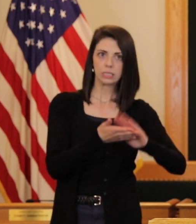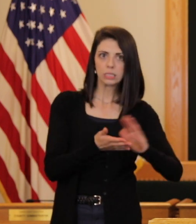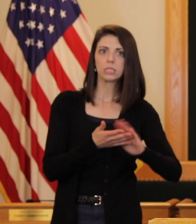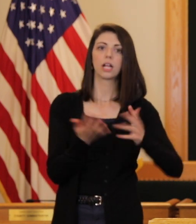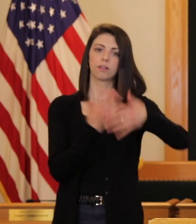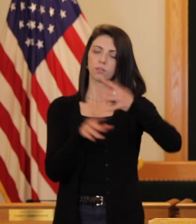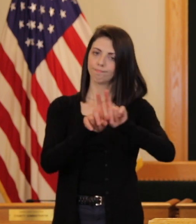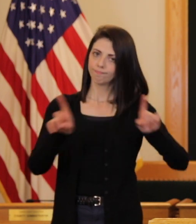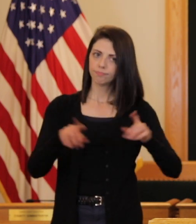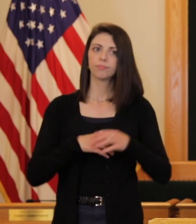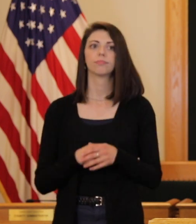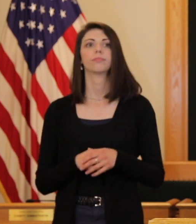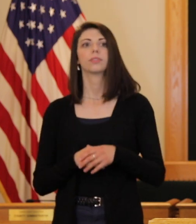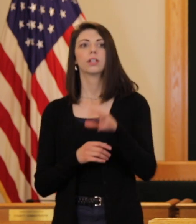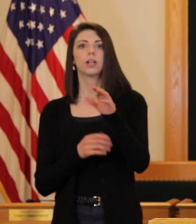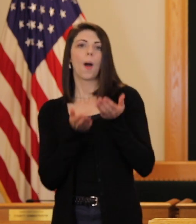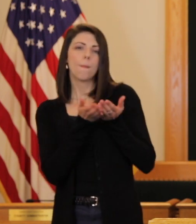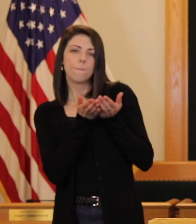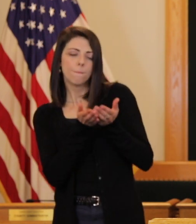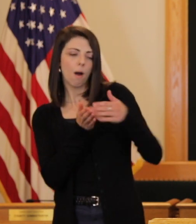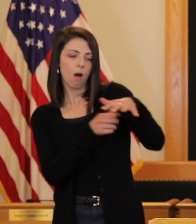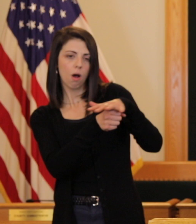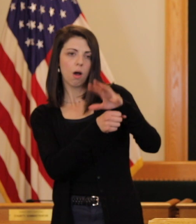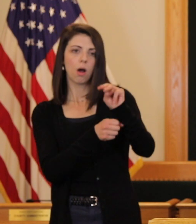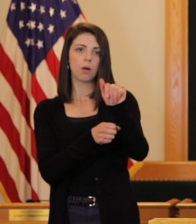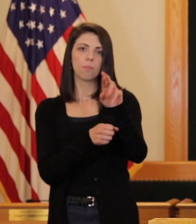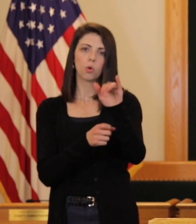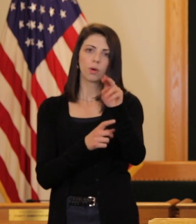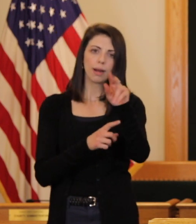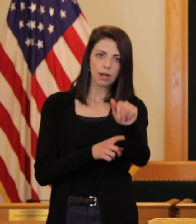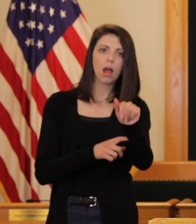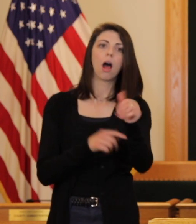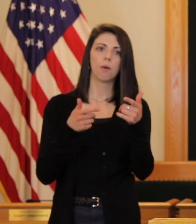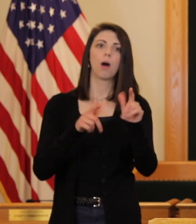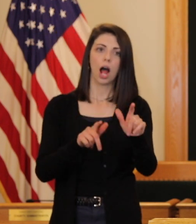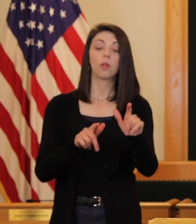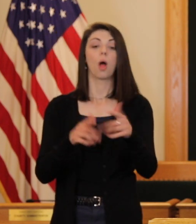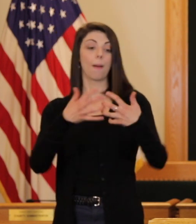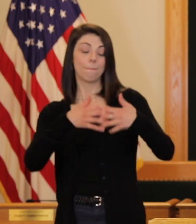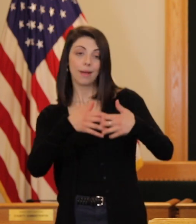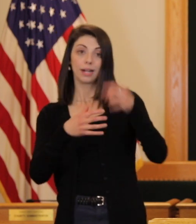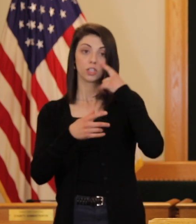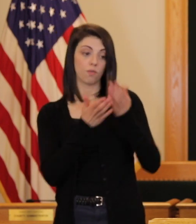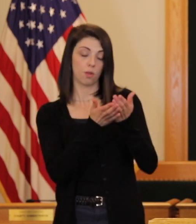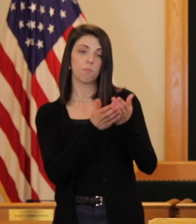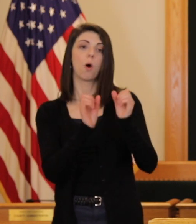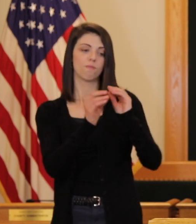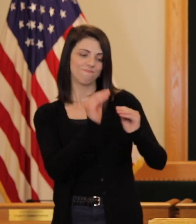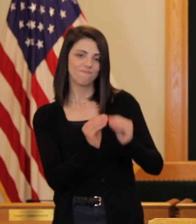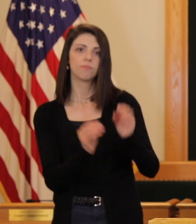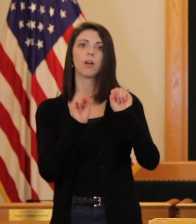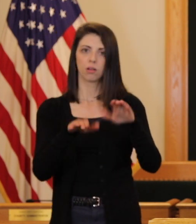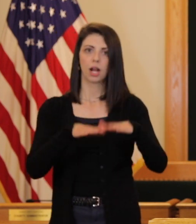and recreational marine manufacturers are open for ongoing marina operations and boat repair maintenance. These facilities